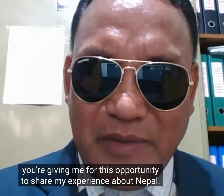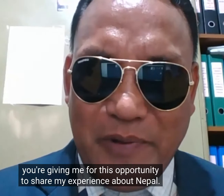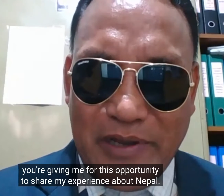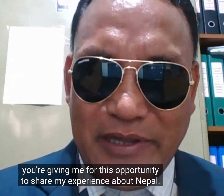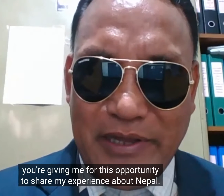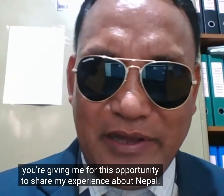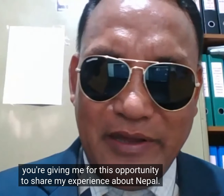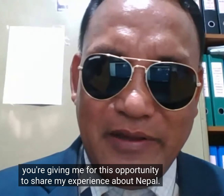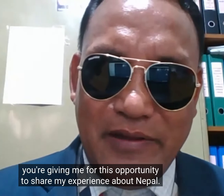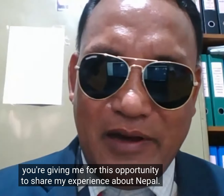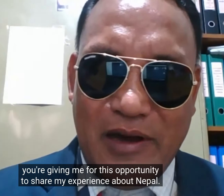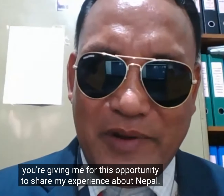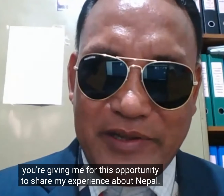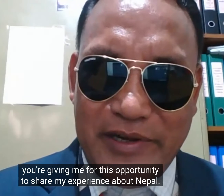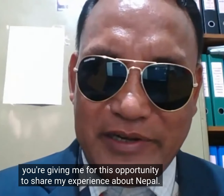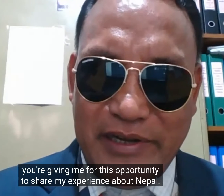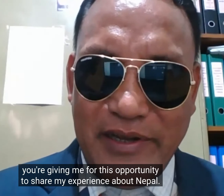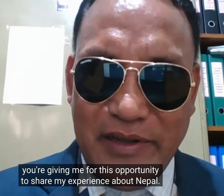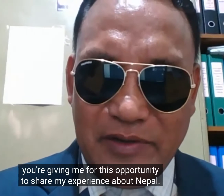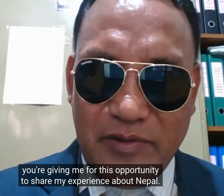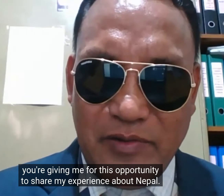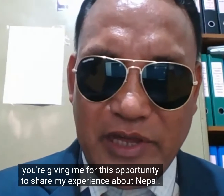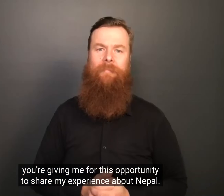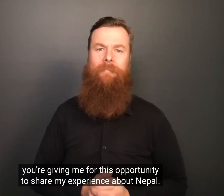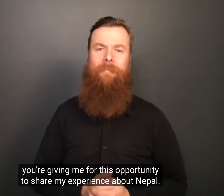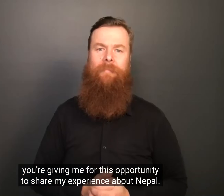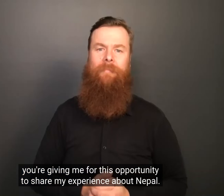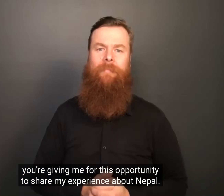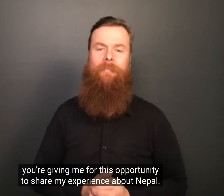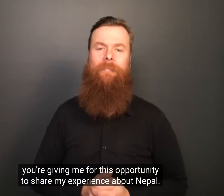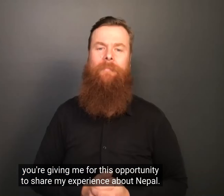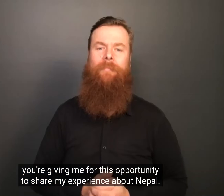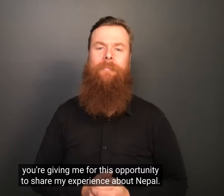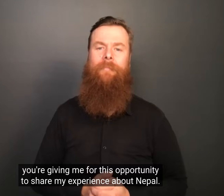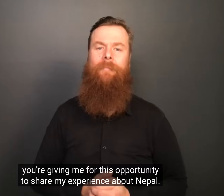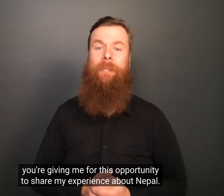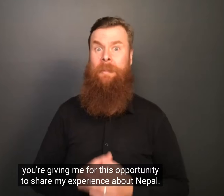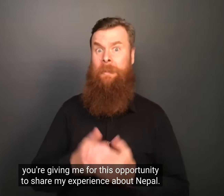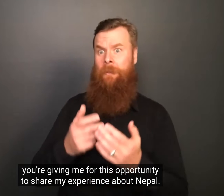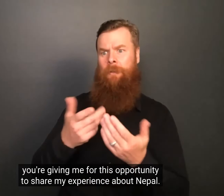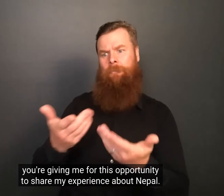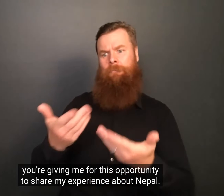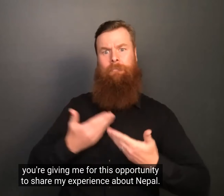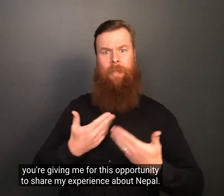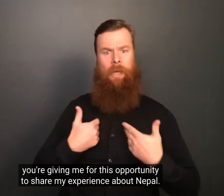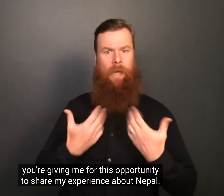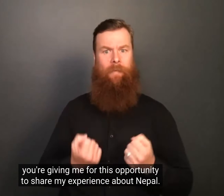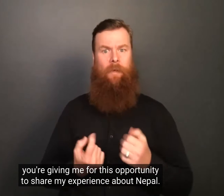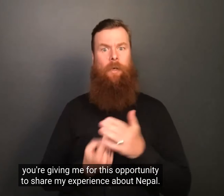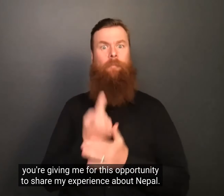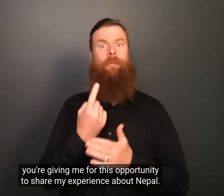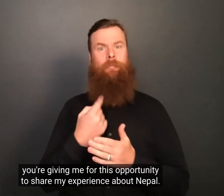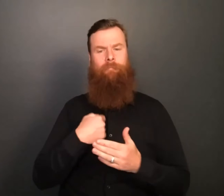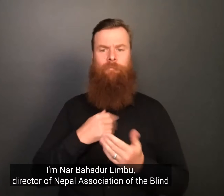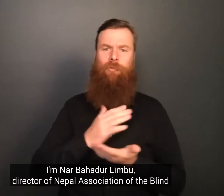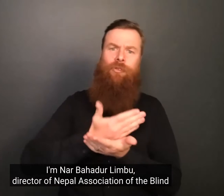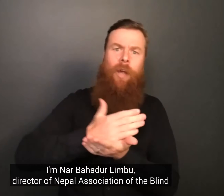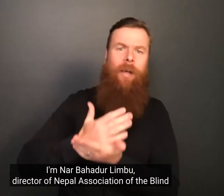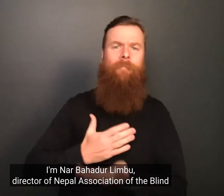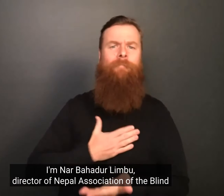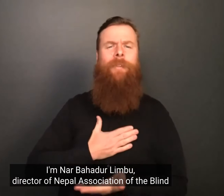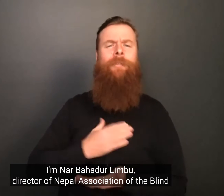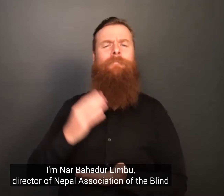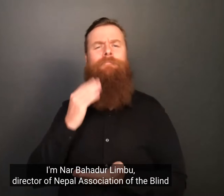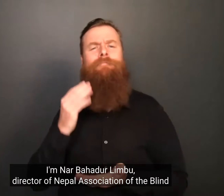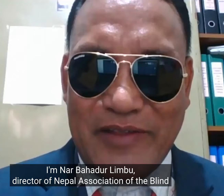giving me for this opportunity to share my experience about Nepal.